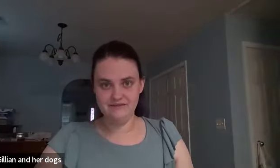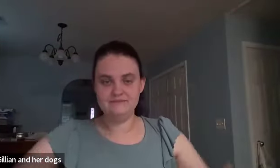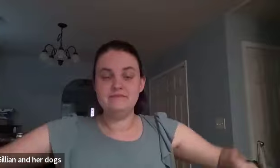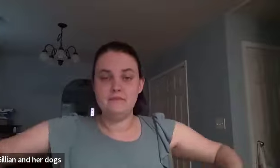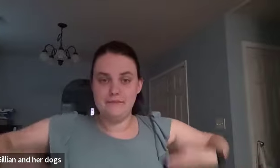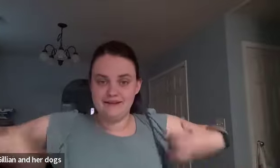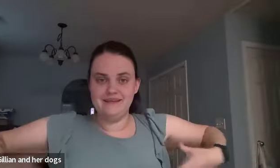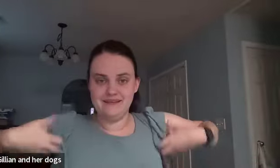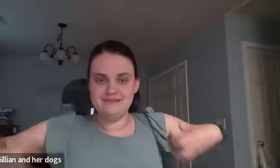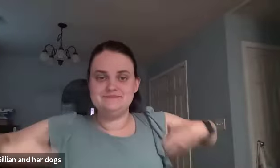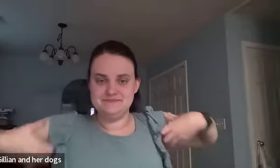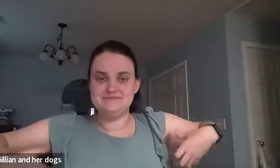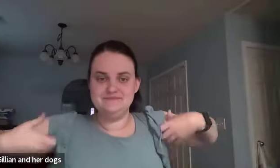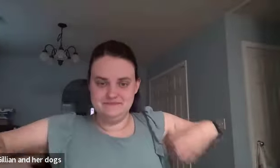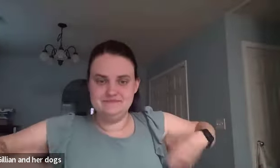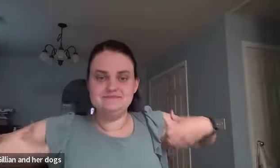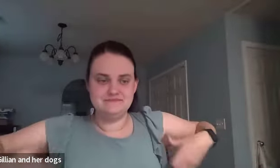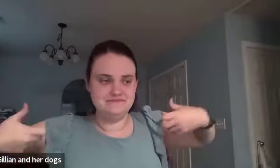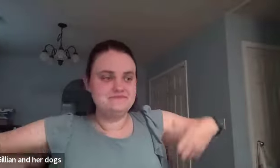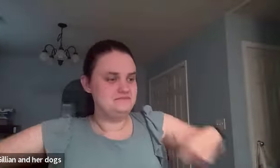Monkey, monkey.